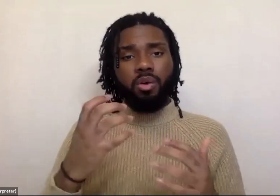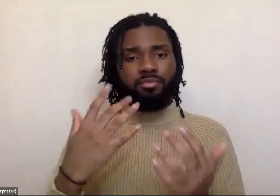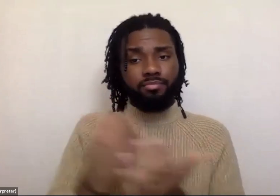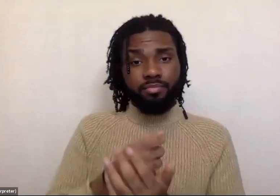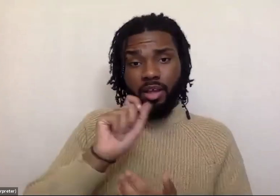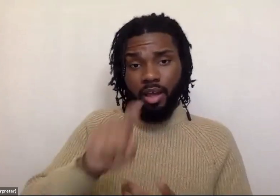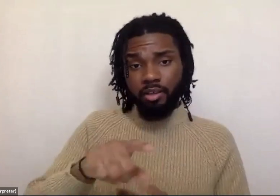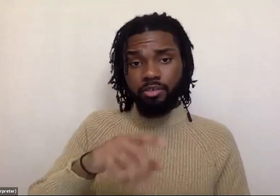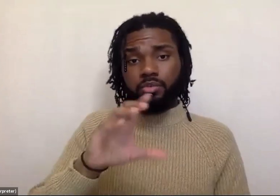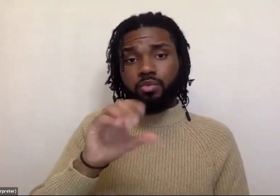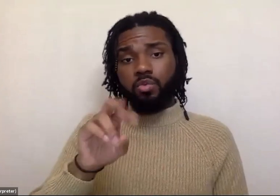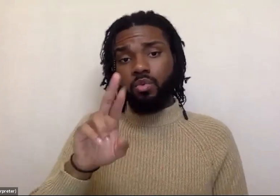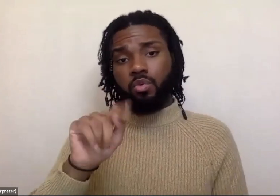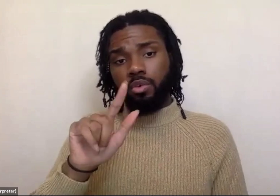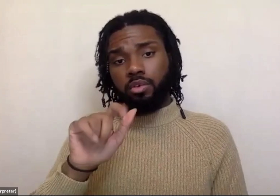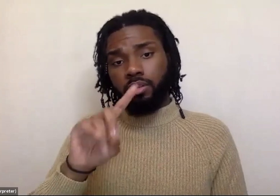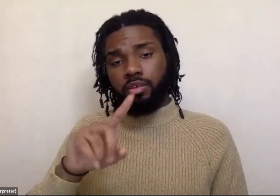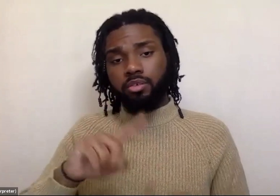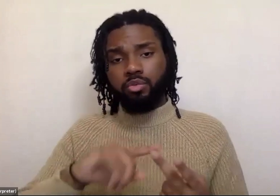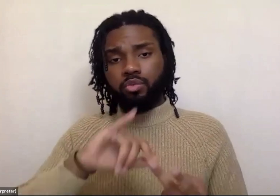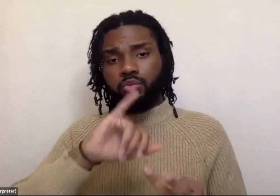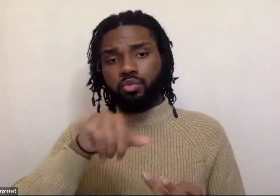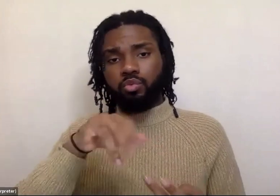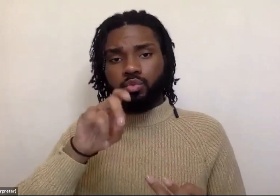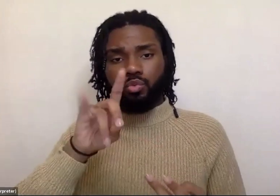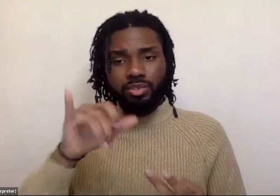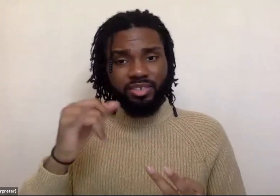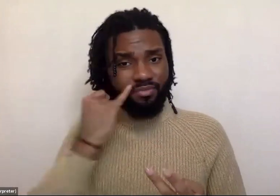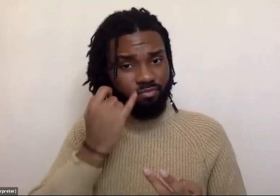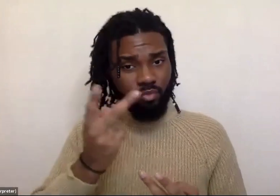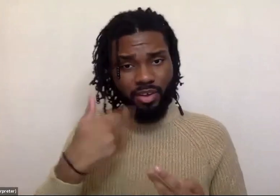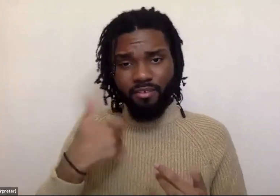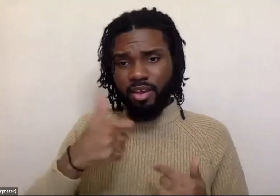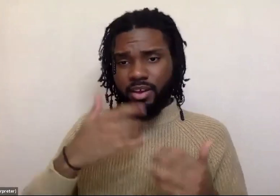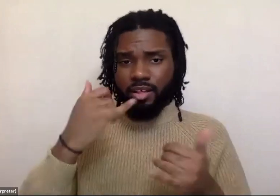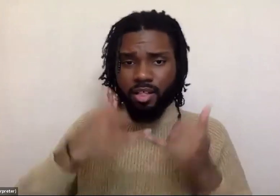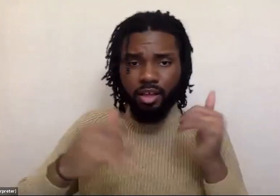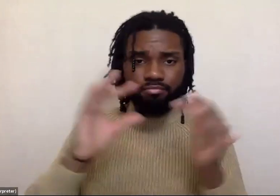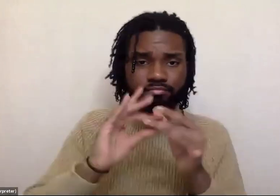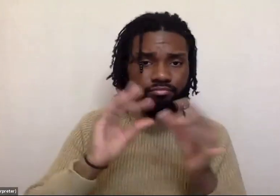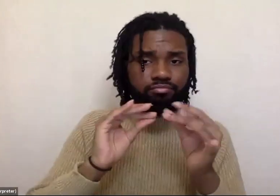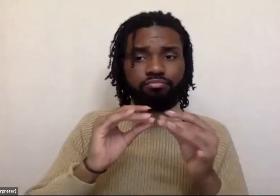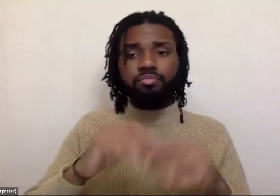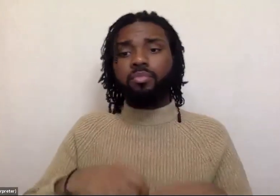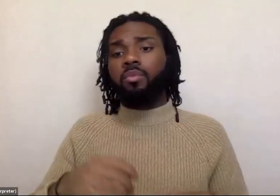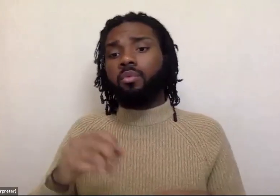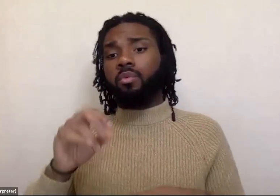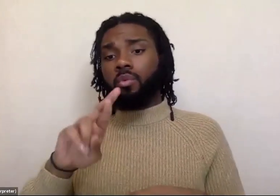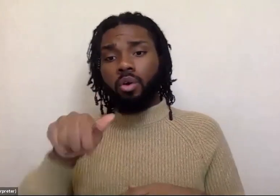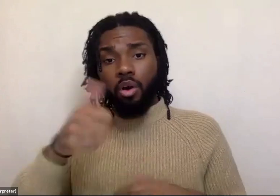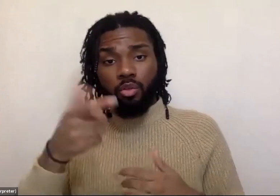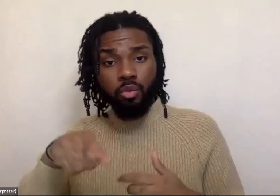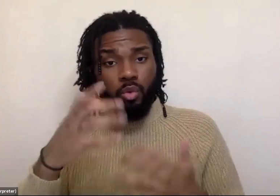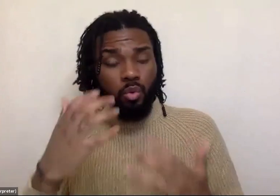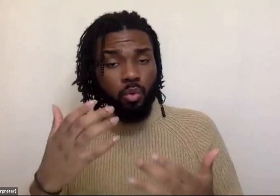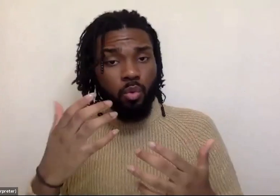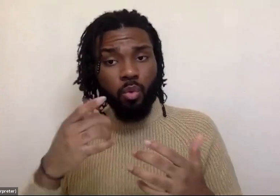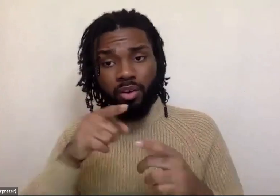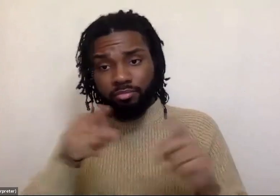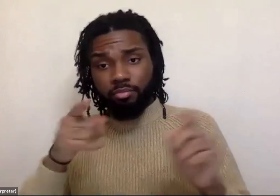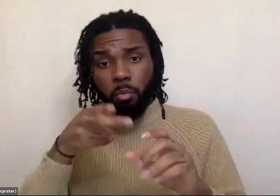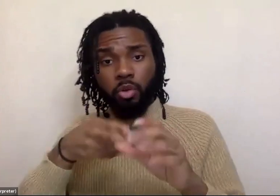closing remarks that you want to make, or if there's anything else participants should know about SNCC from your